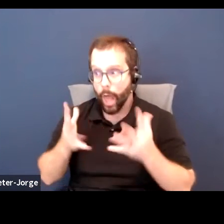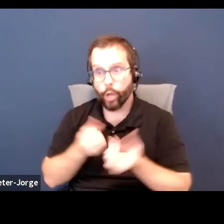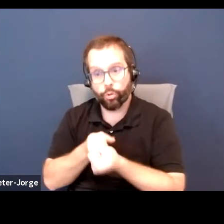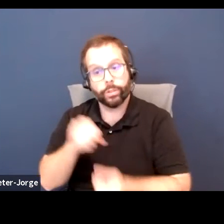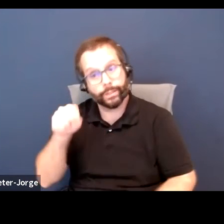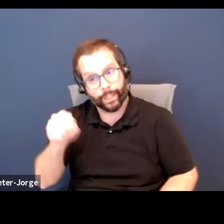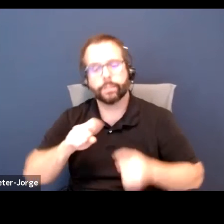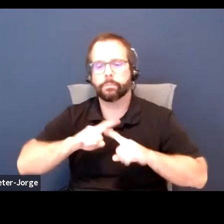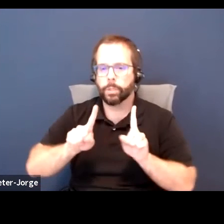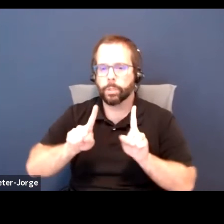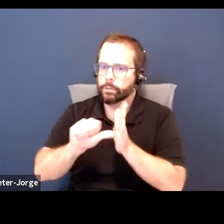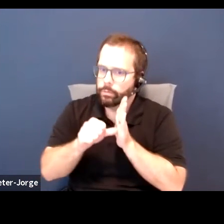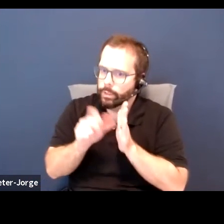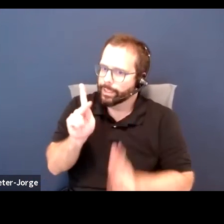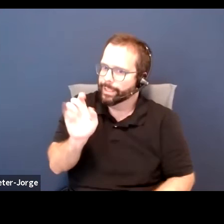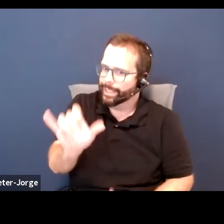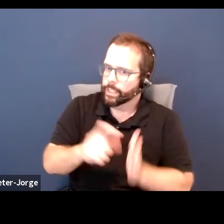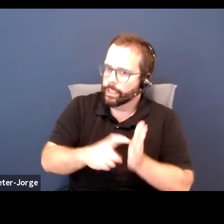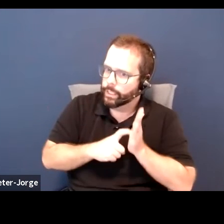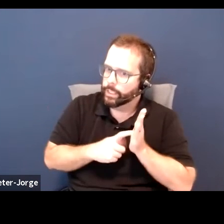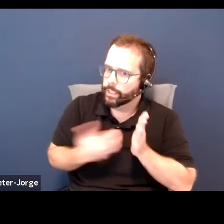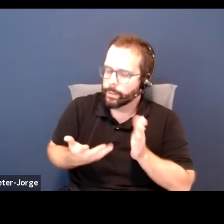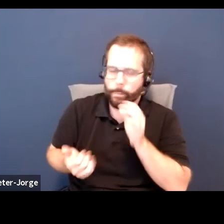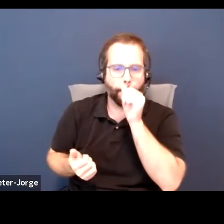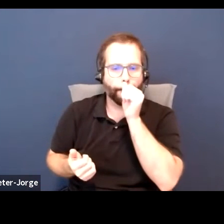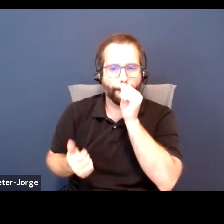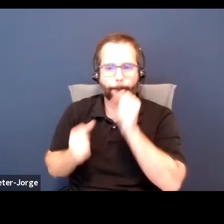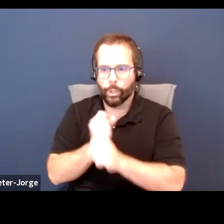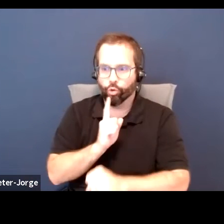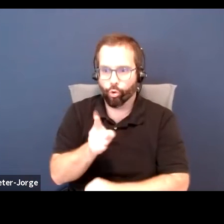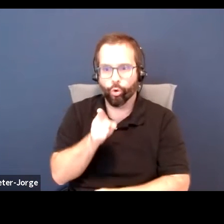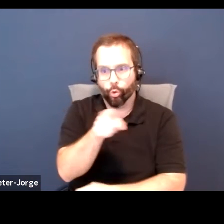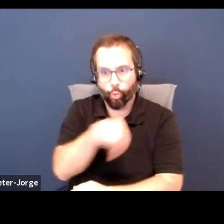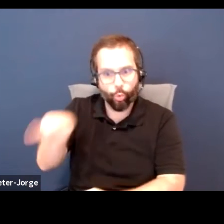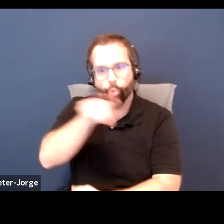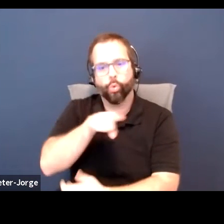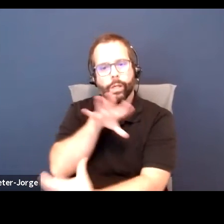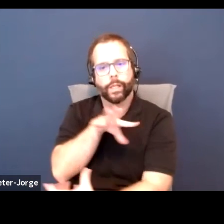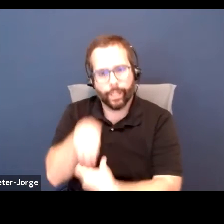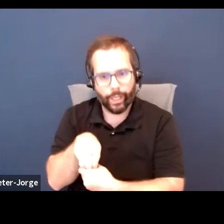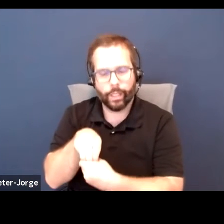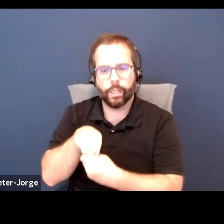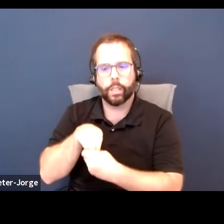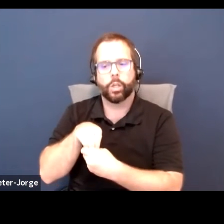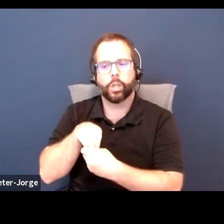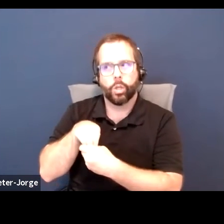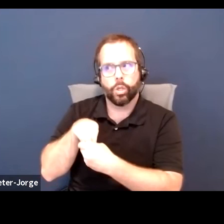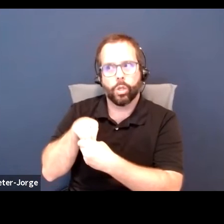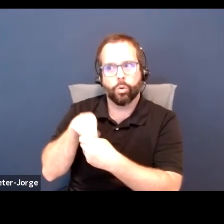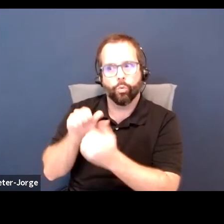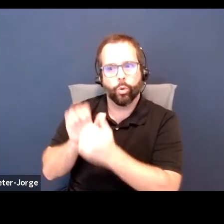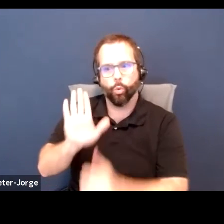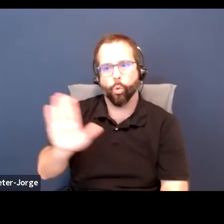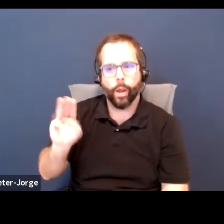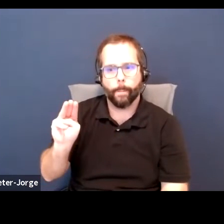is to be sure that you are engaging your MCO as they come into your